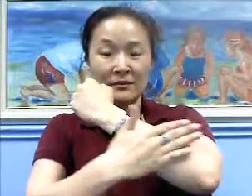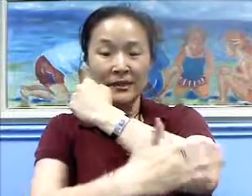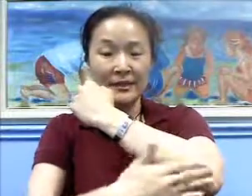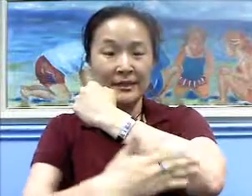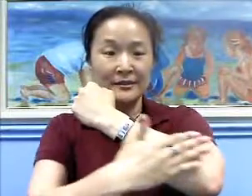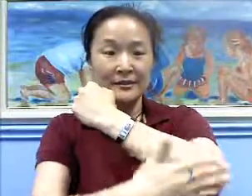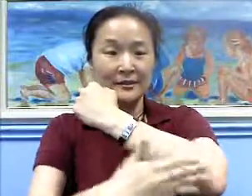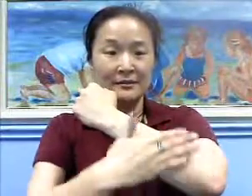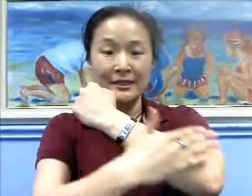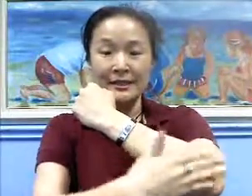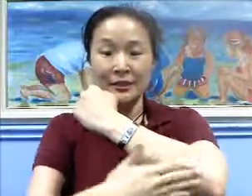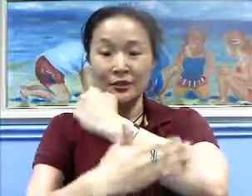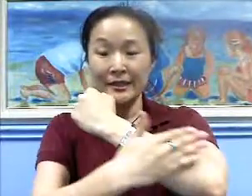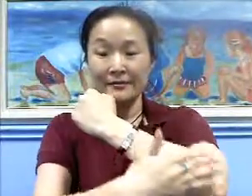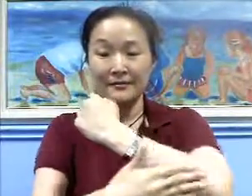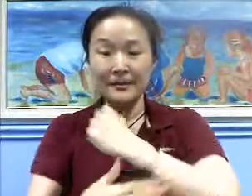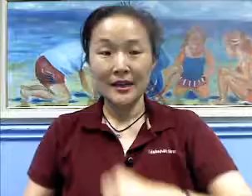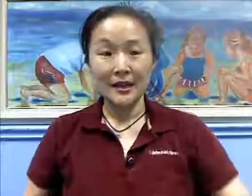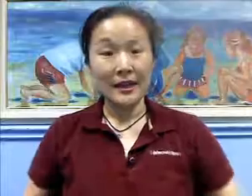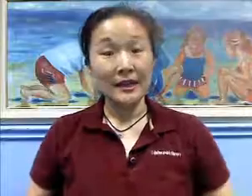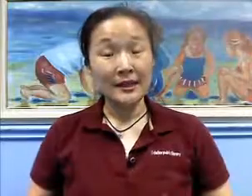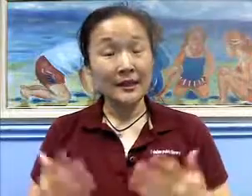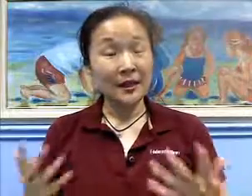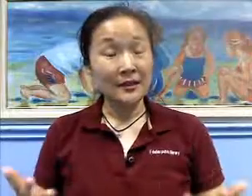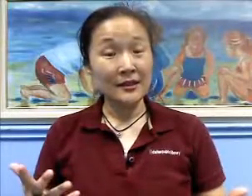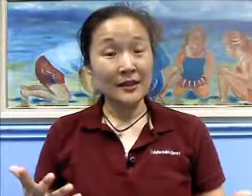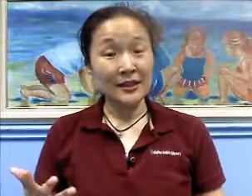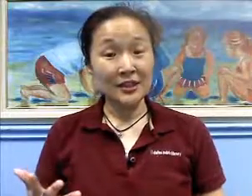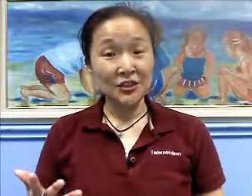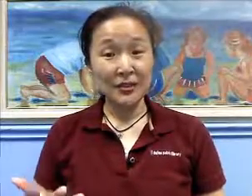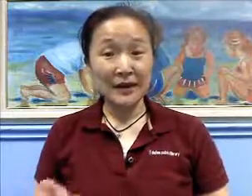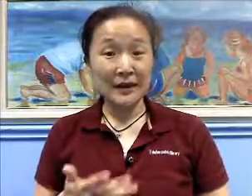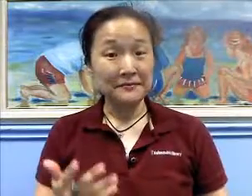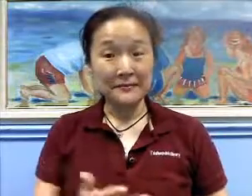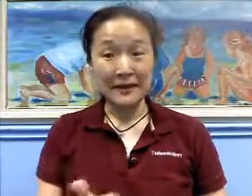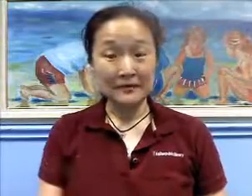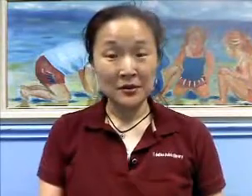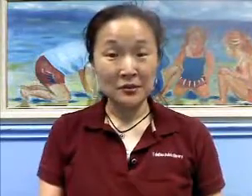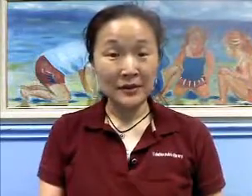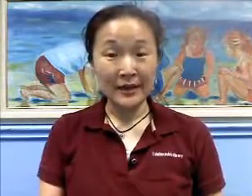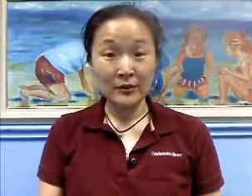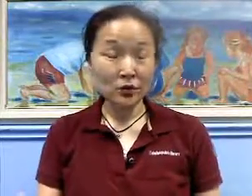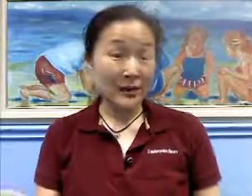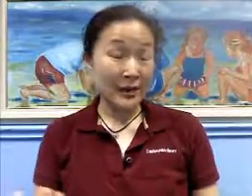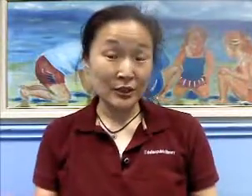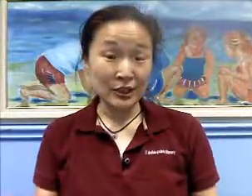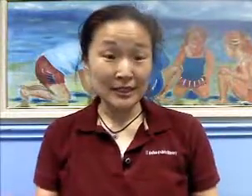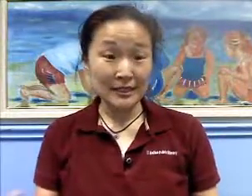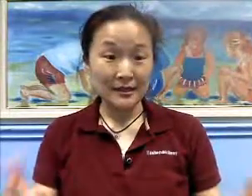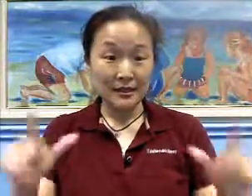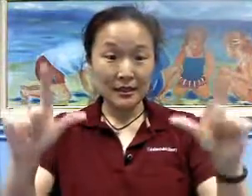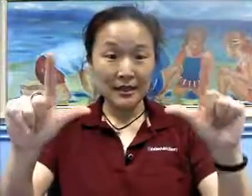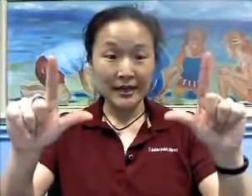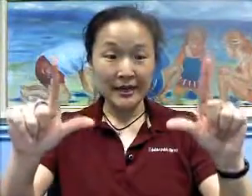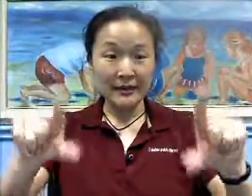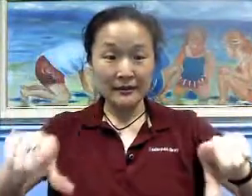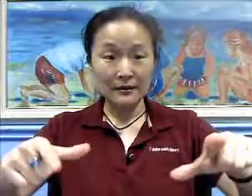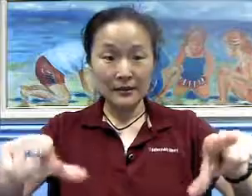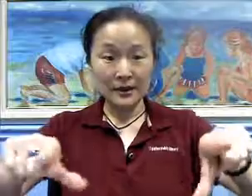right here. So that's country. And on each country have their own language or languages. Take an L and